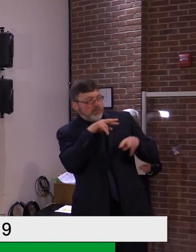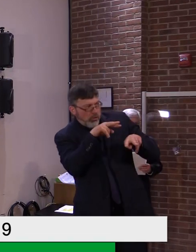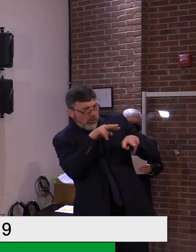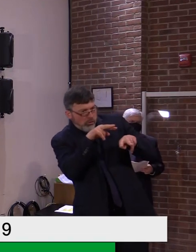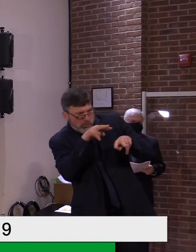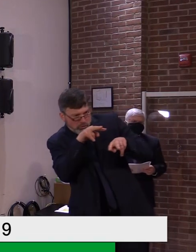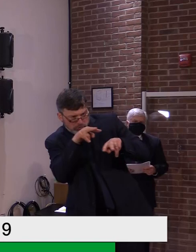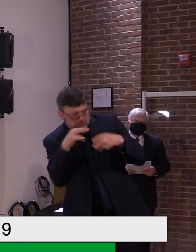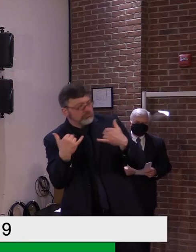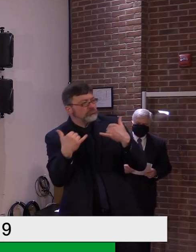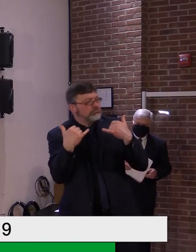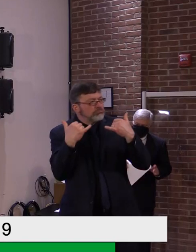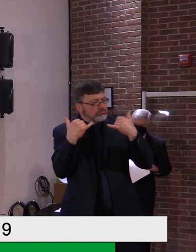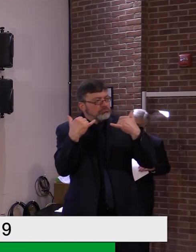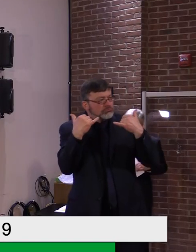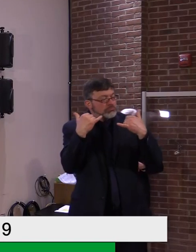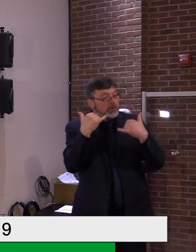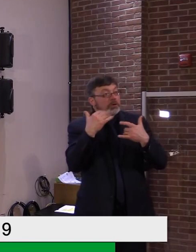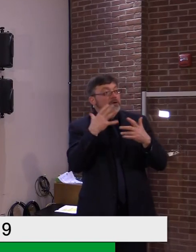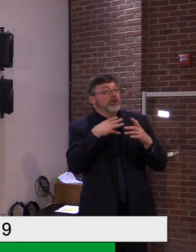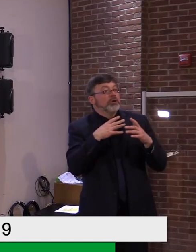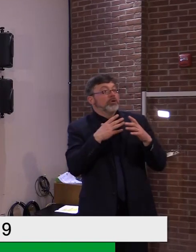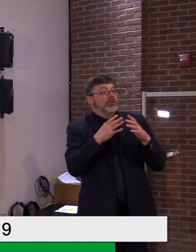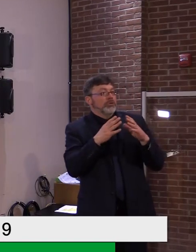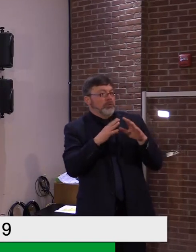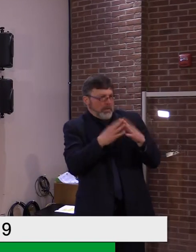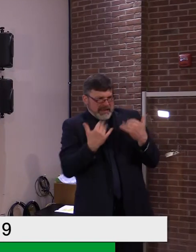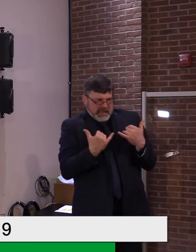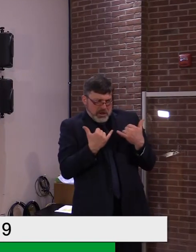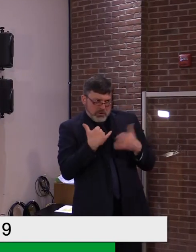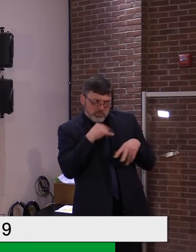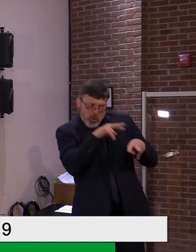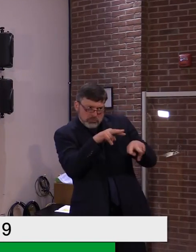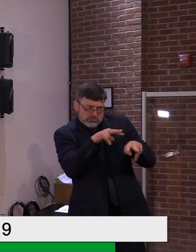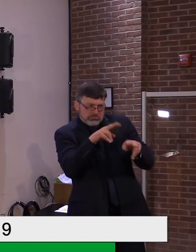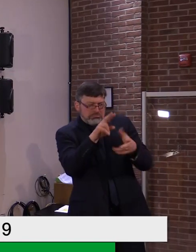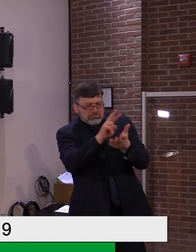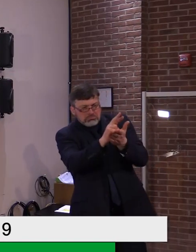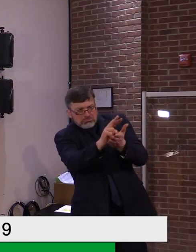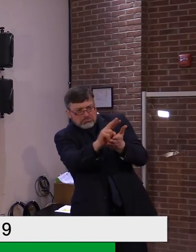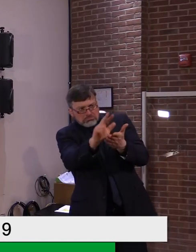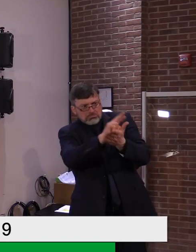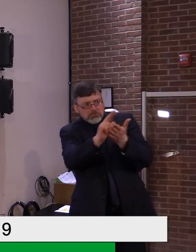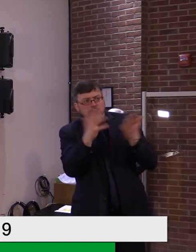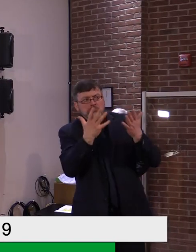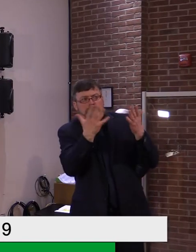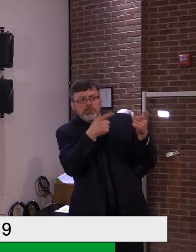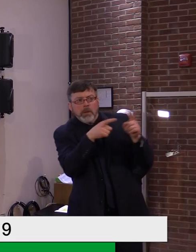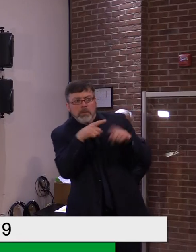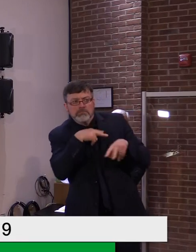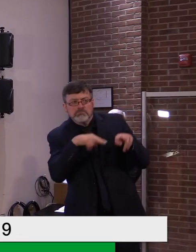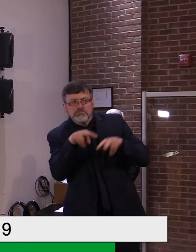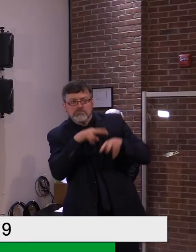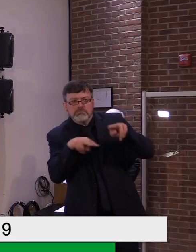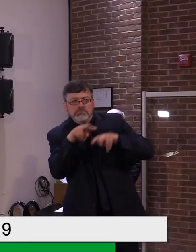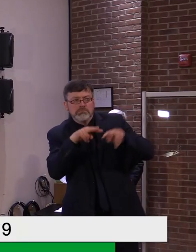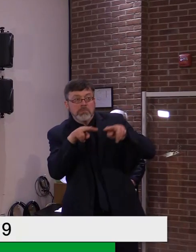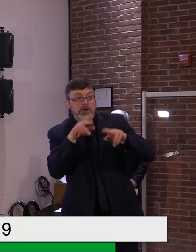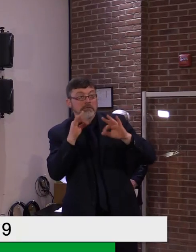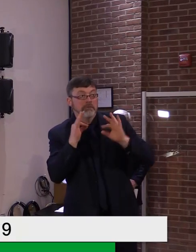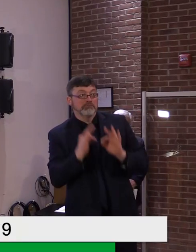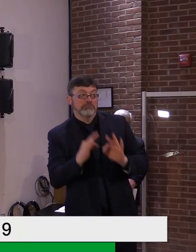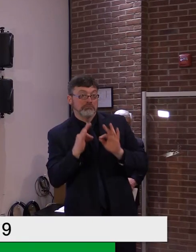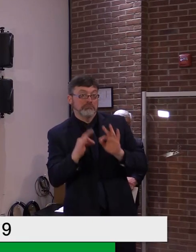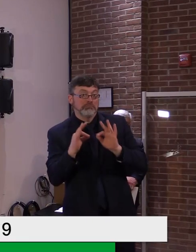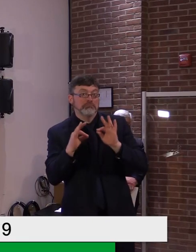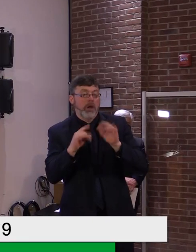inside the next couple weeks that will hopefully show people how we plan to safely get, you know, more broadly open and let people move around a little bit more.